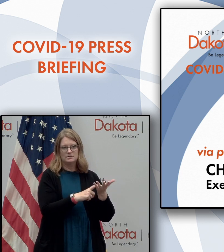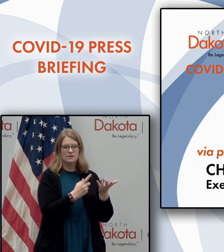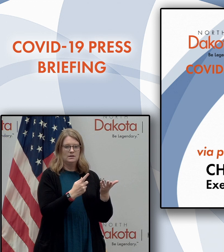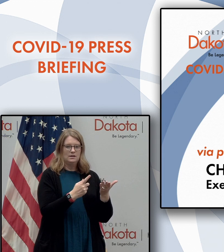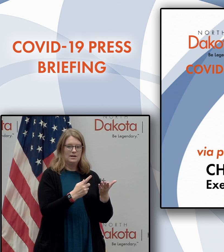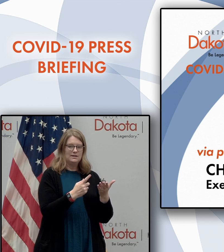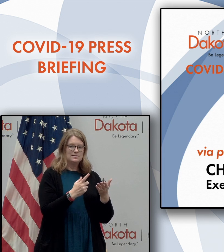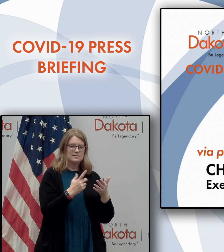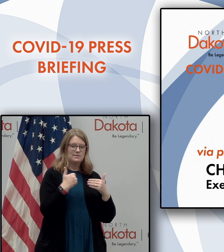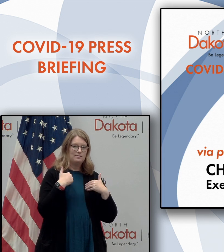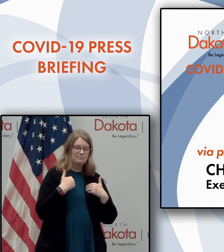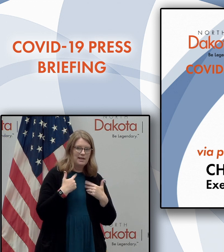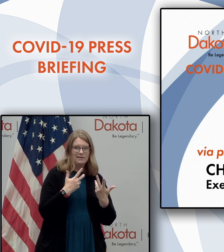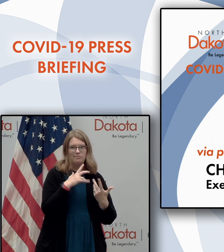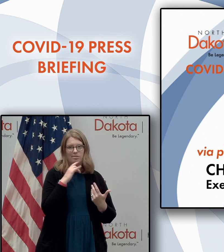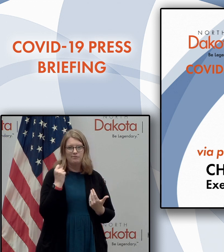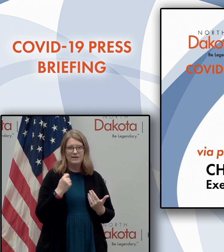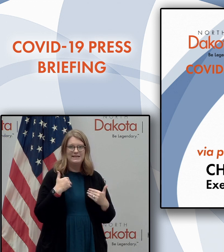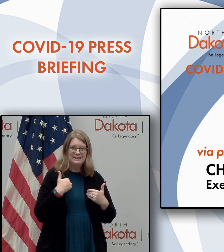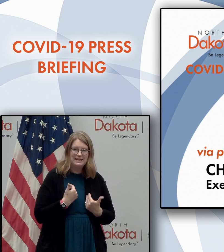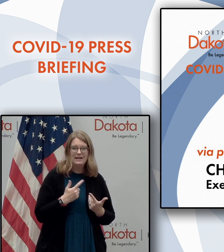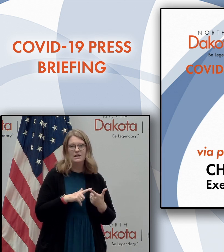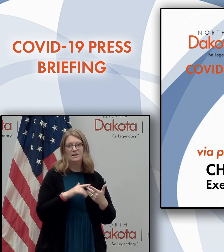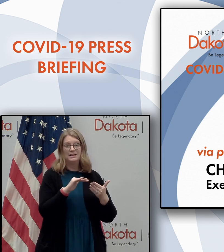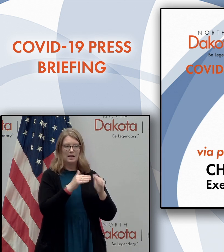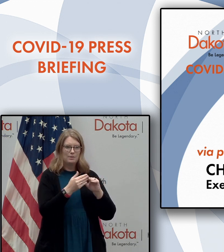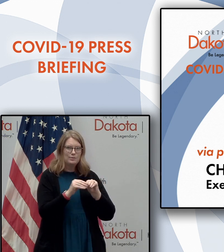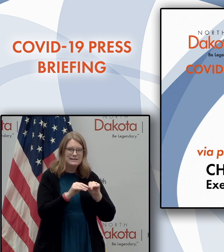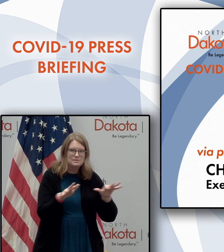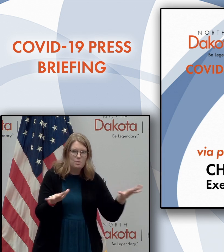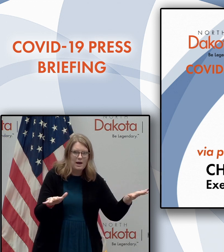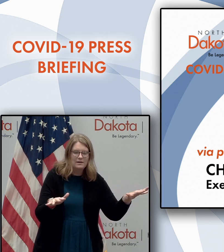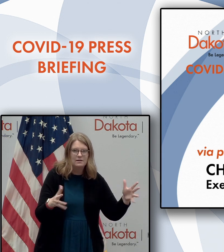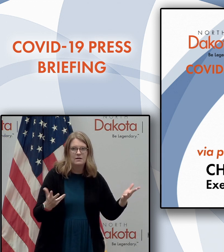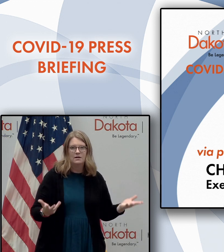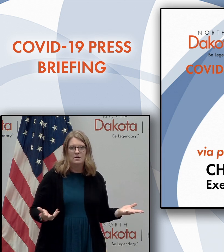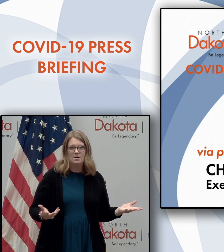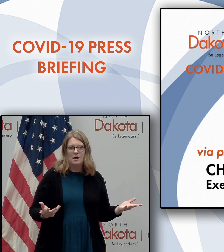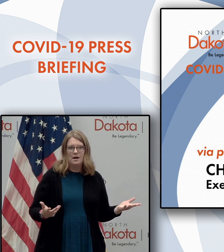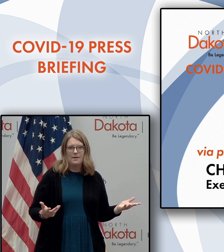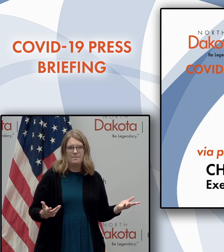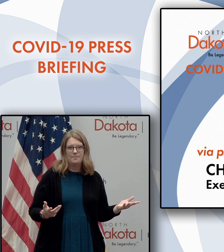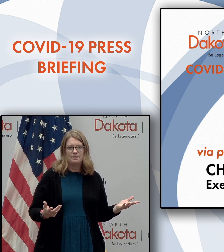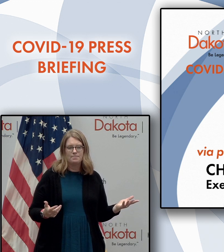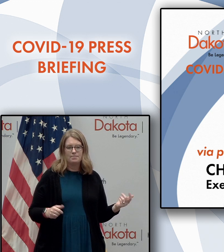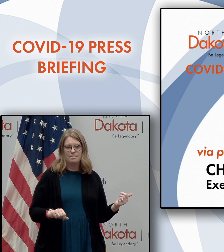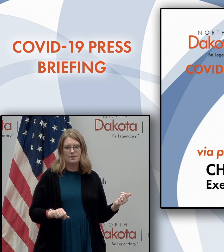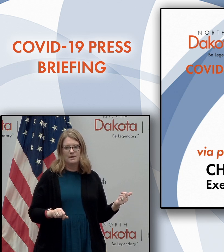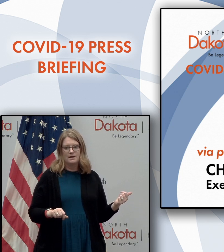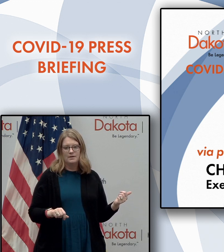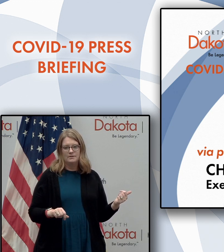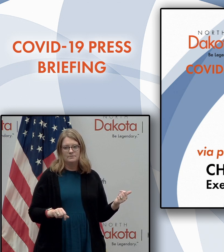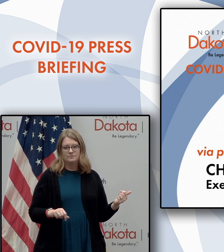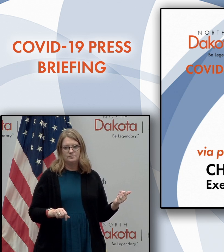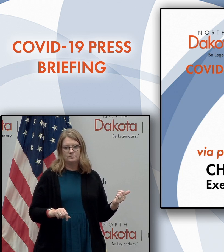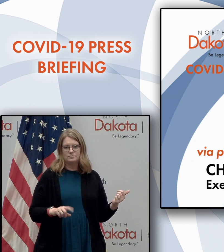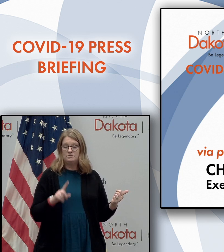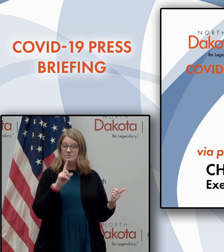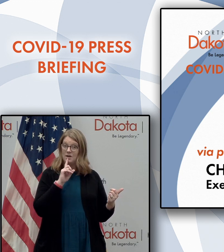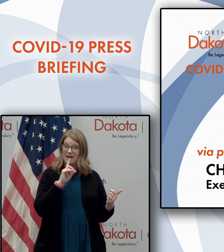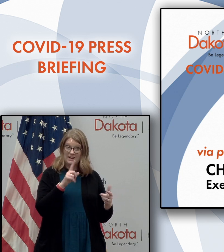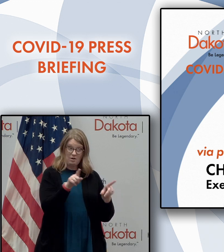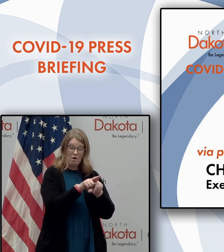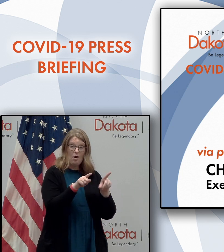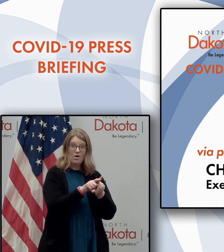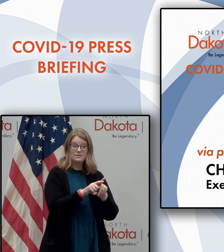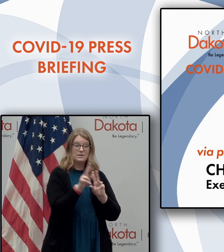it's a function of community spread, just being so adherent to our PPE within the